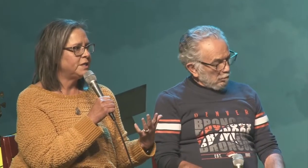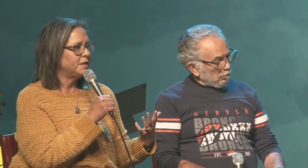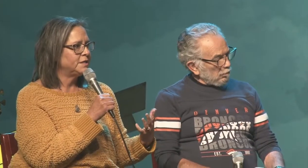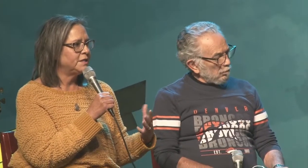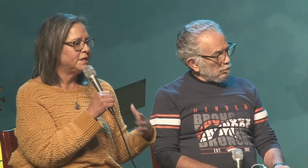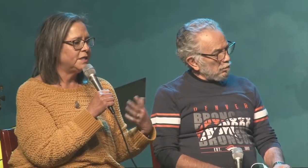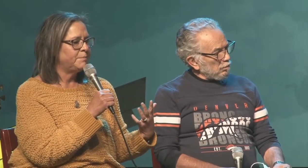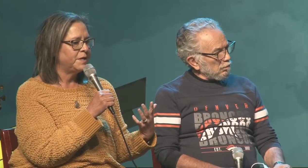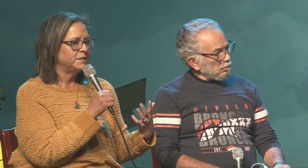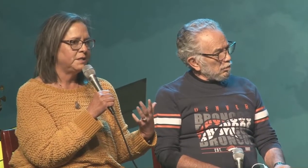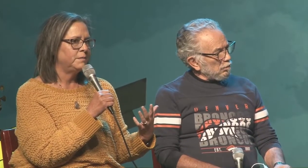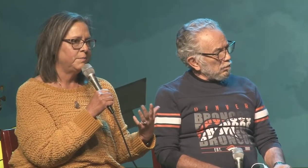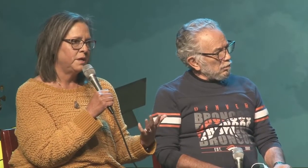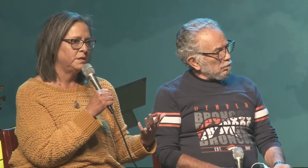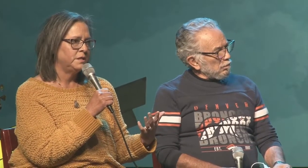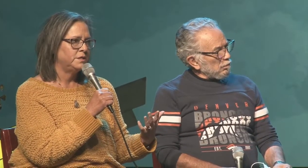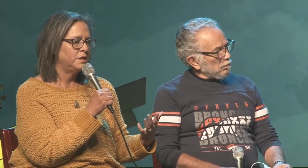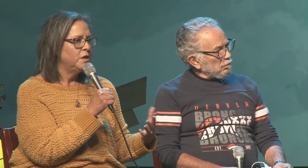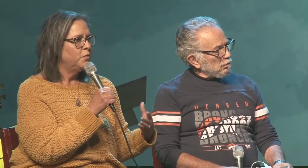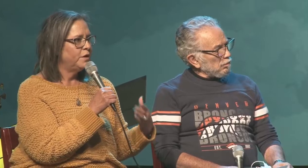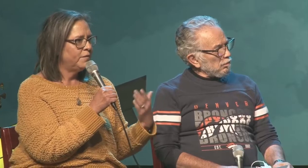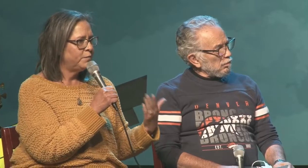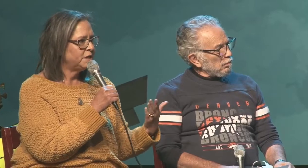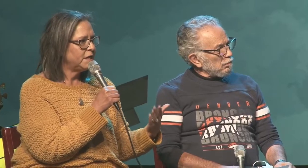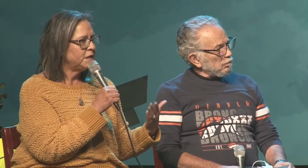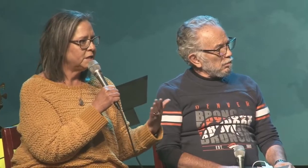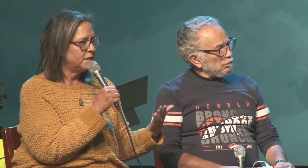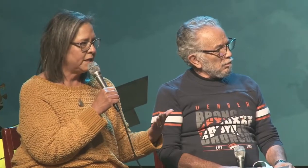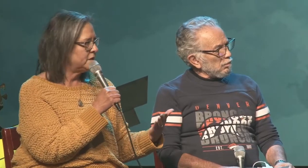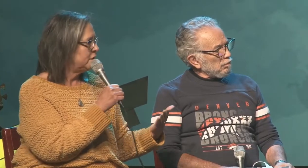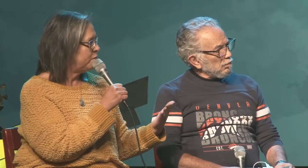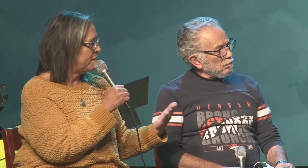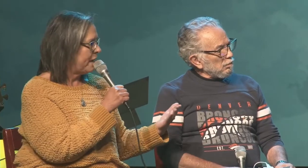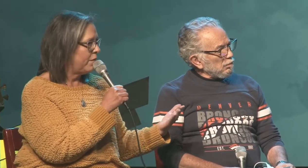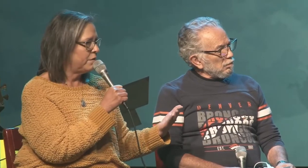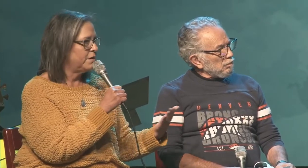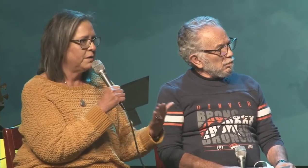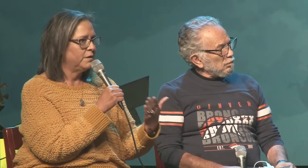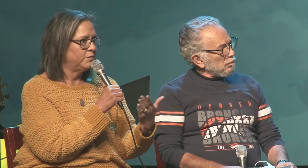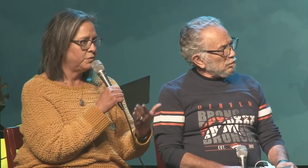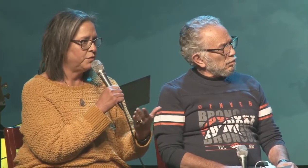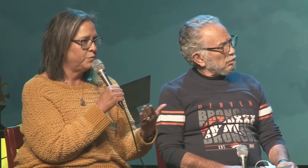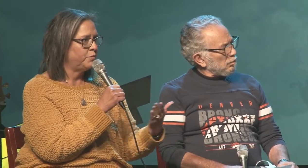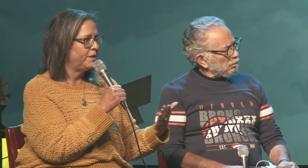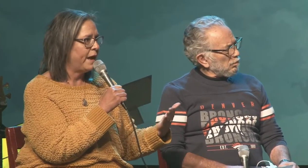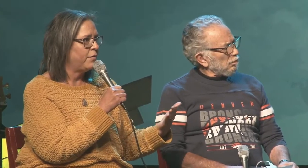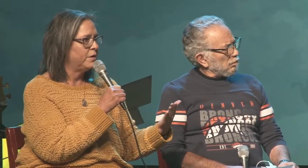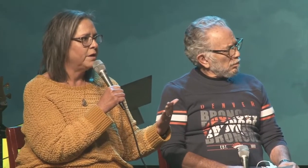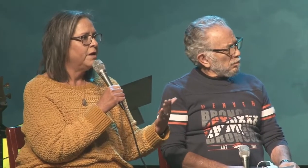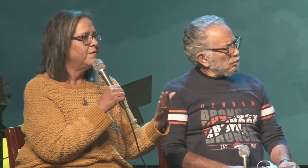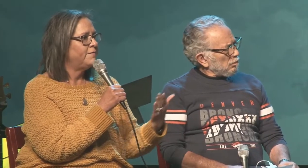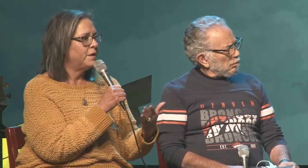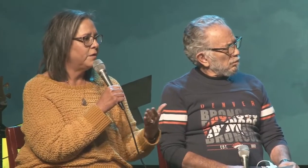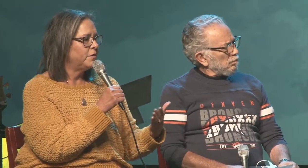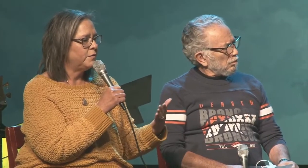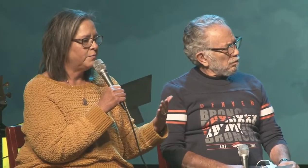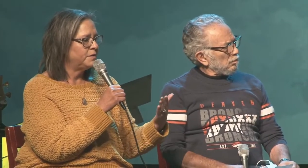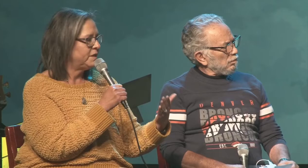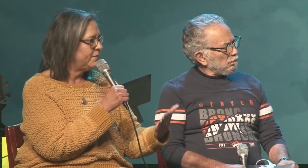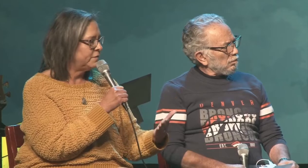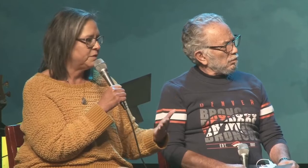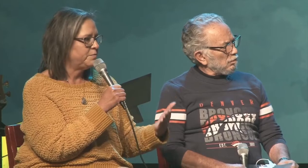those things that keep us in bondage. Where if we stay connected with our group, with our